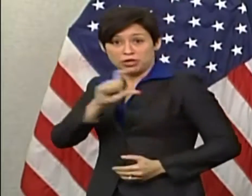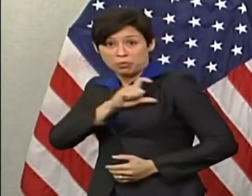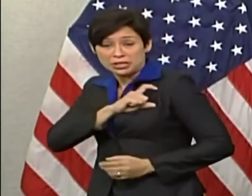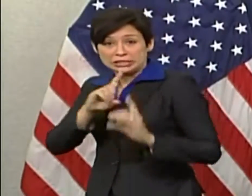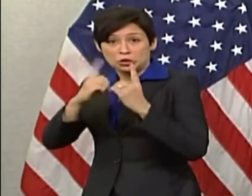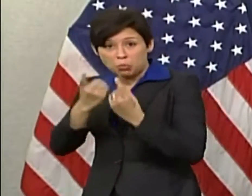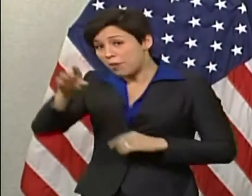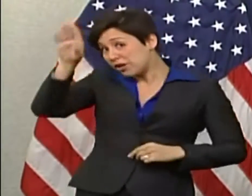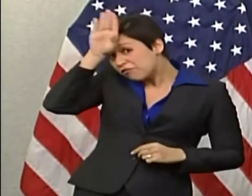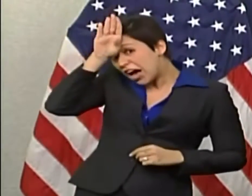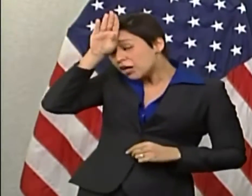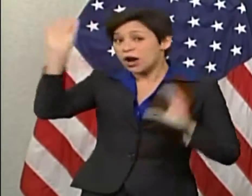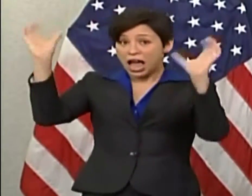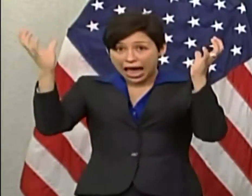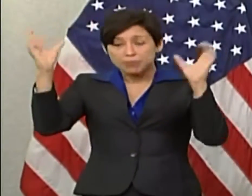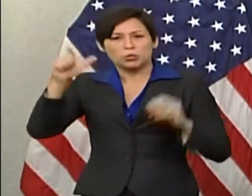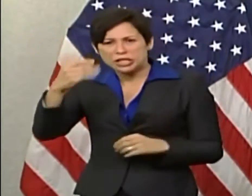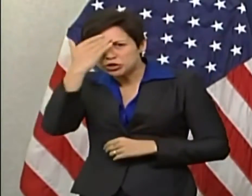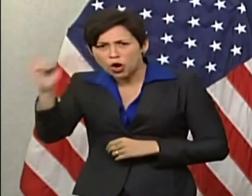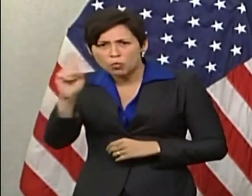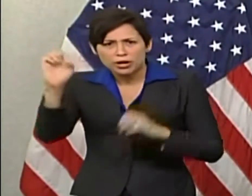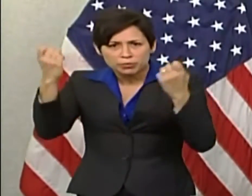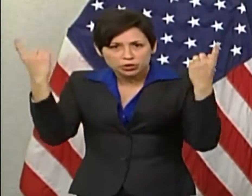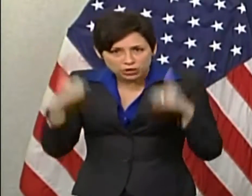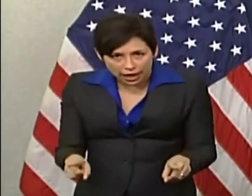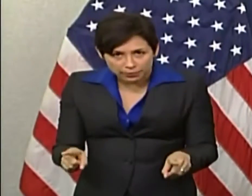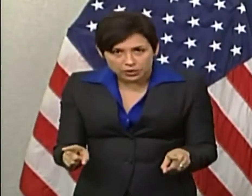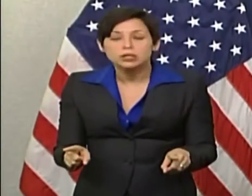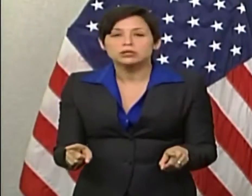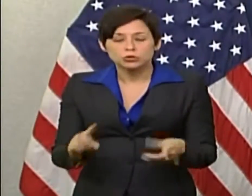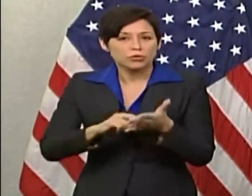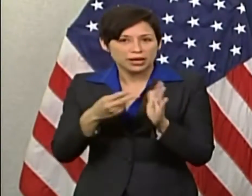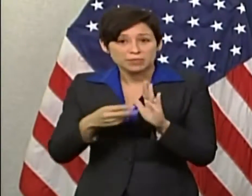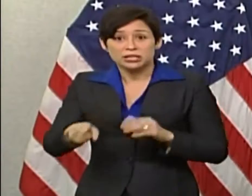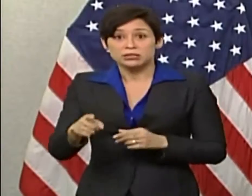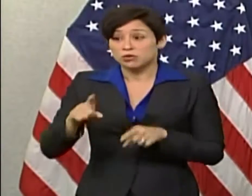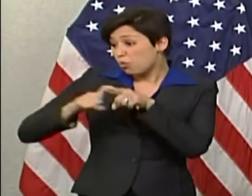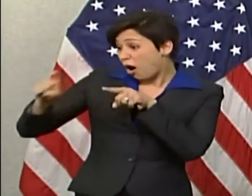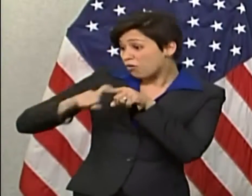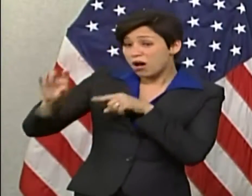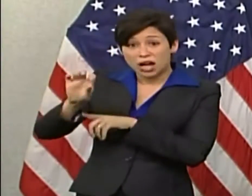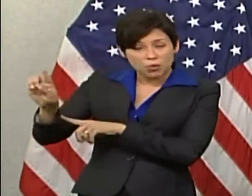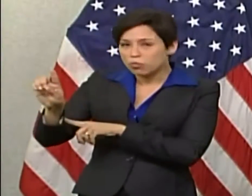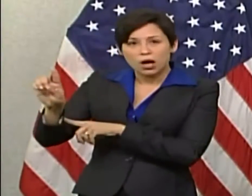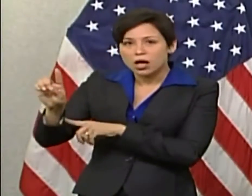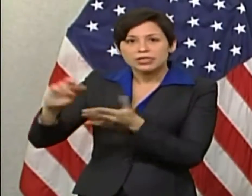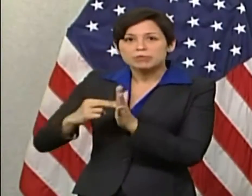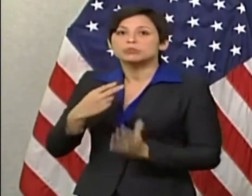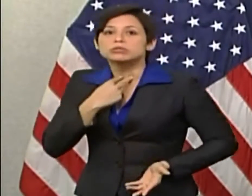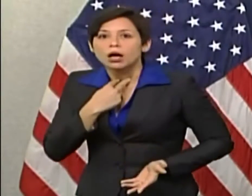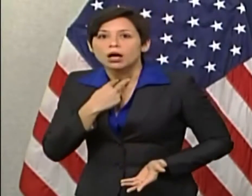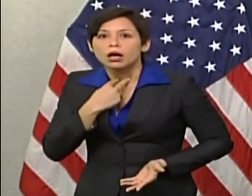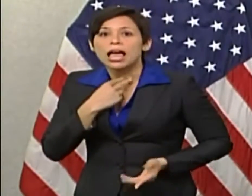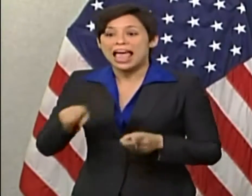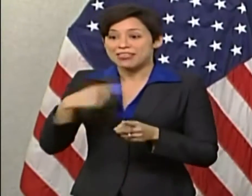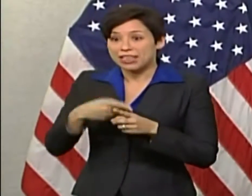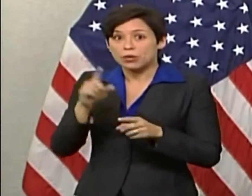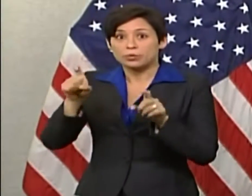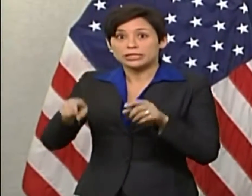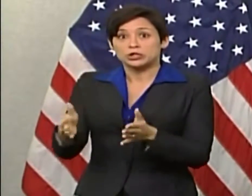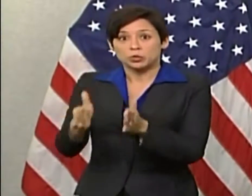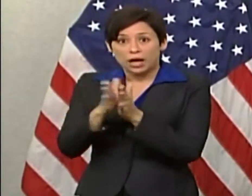where they are needed. That means we've got to know where the emergencies are. So if you're clogging 911, we can't find that out. And then we've got to get the